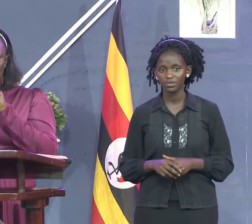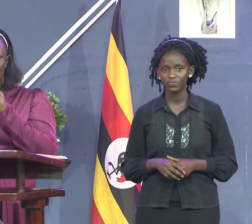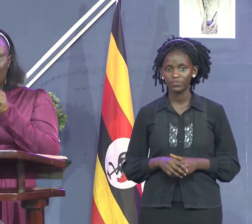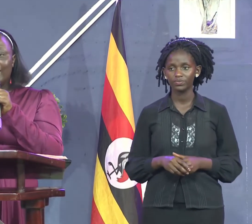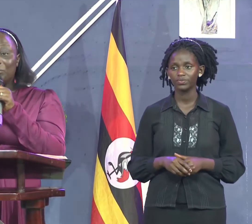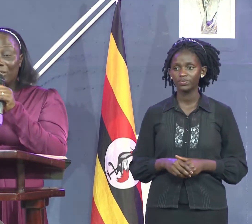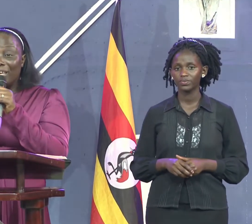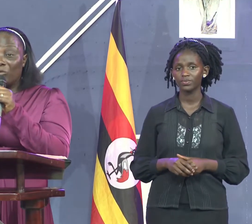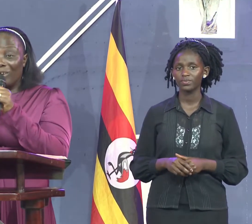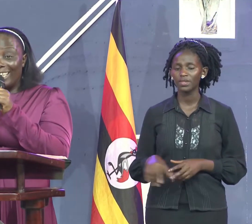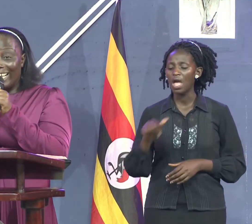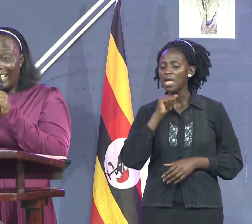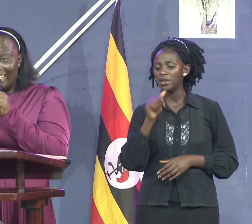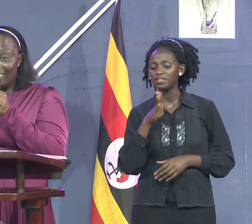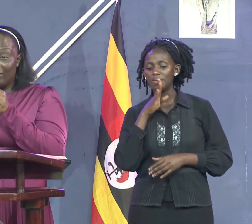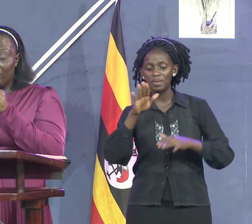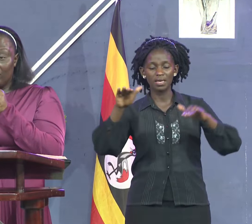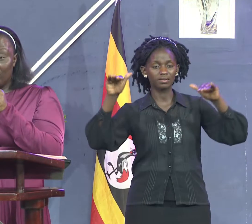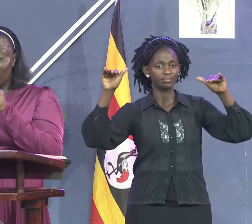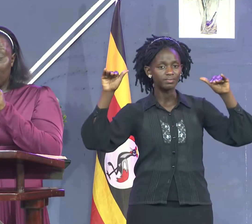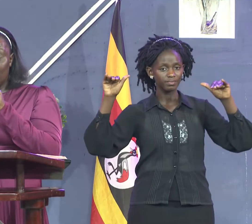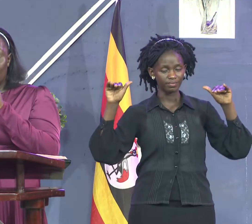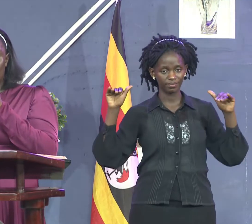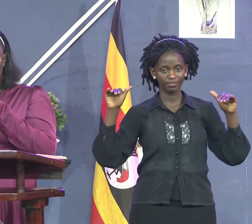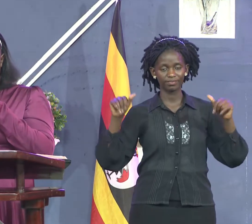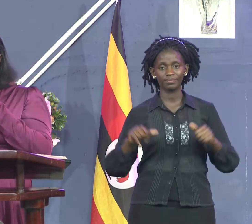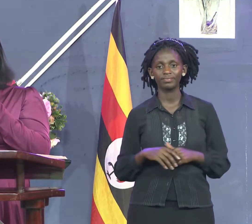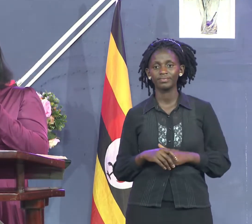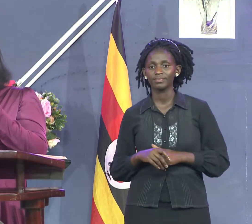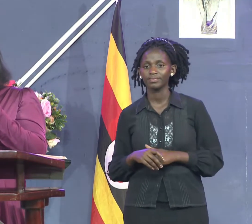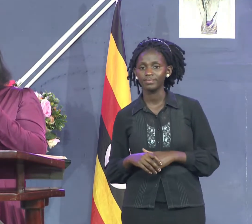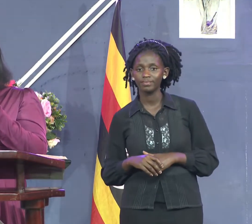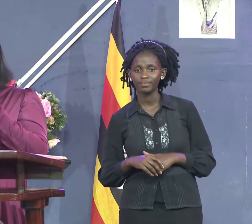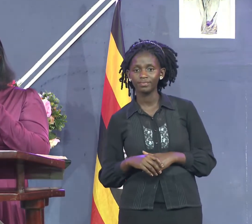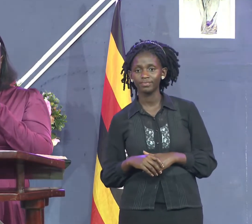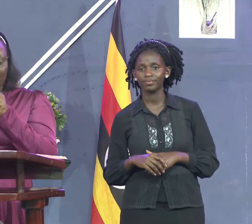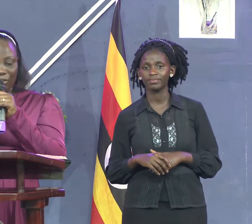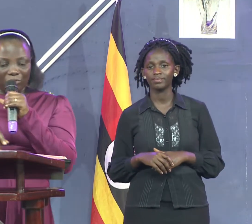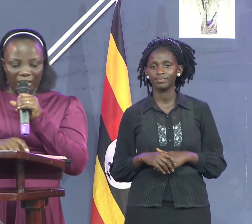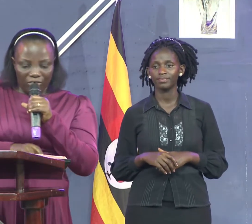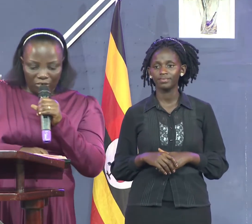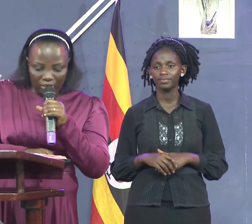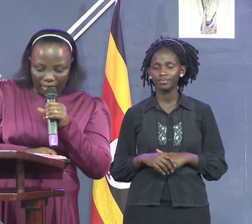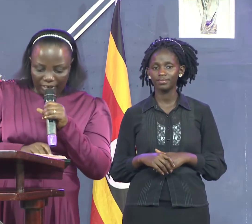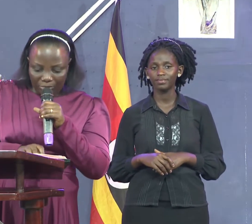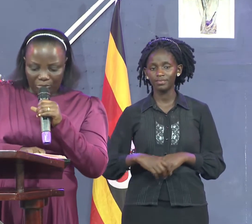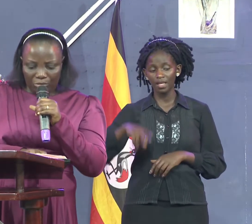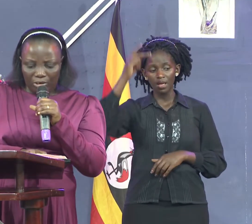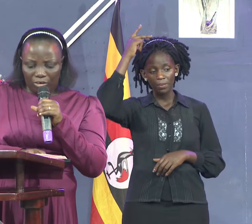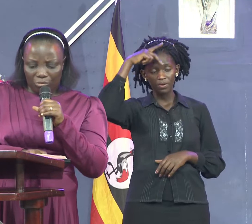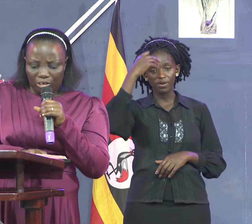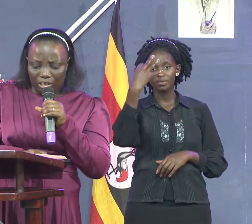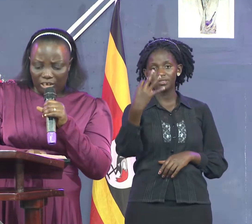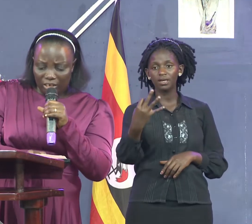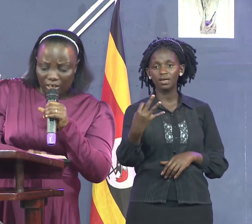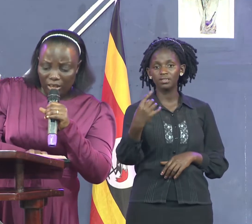up. Nga temuli bya kugayala. Without lazy matters. Eno mungero asatu mwemu